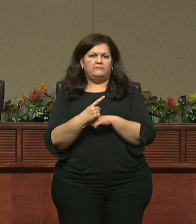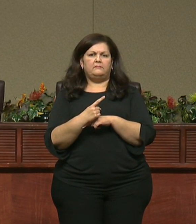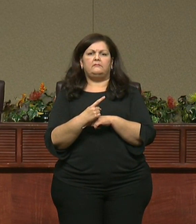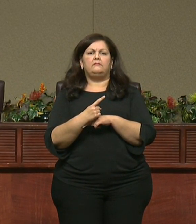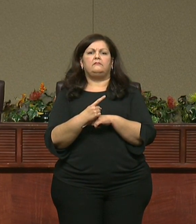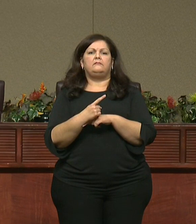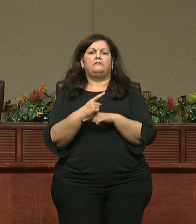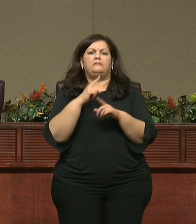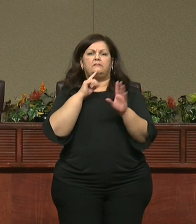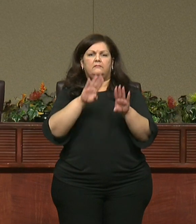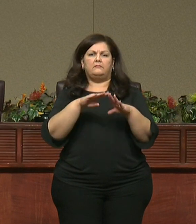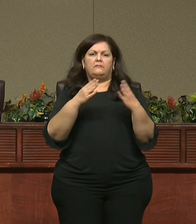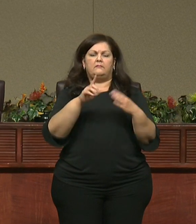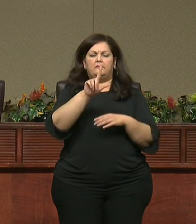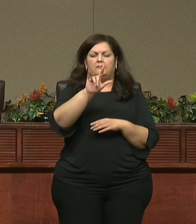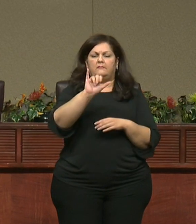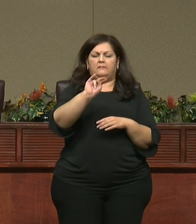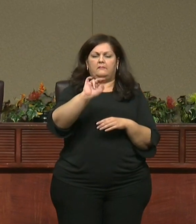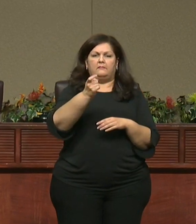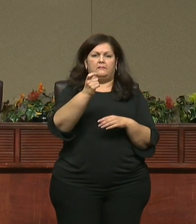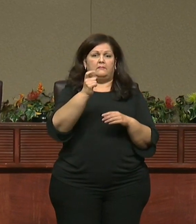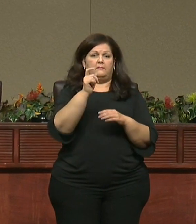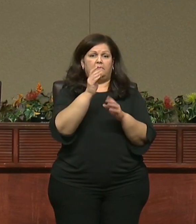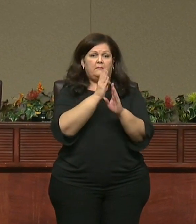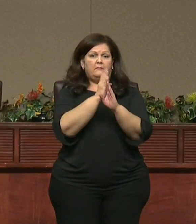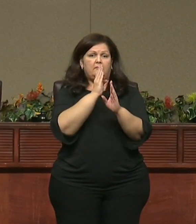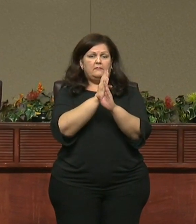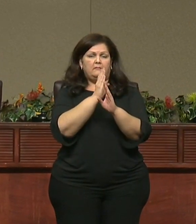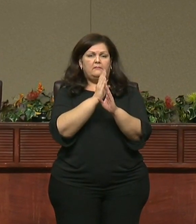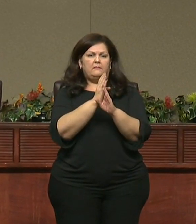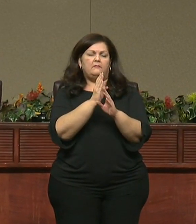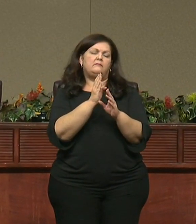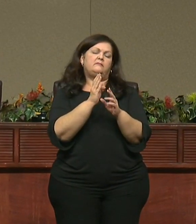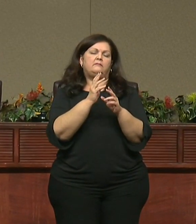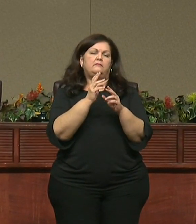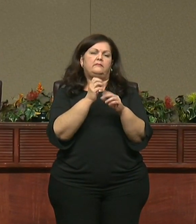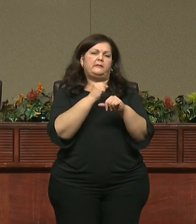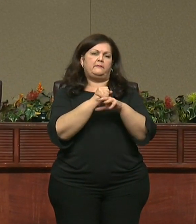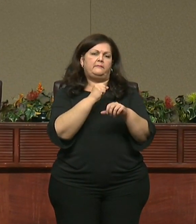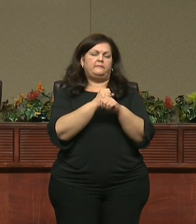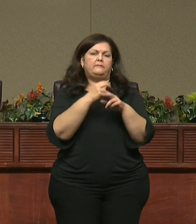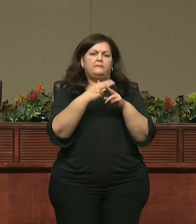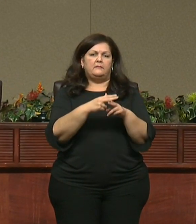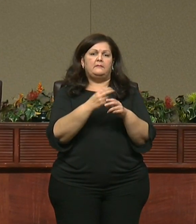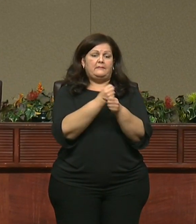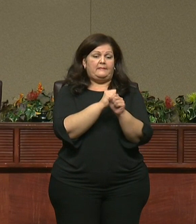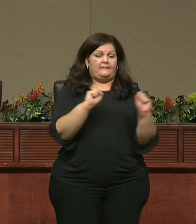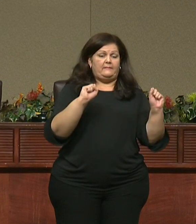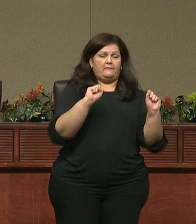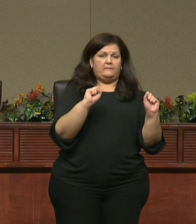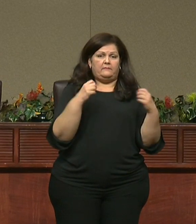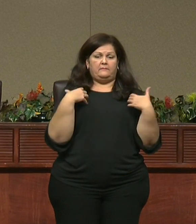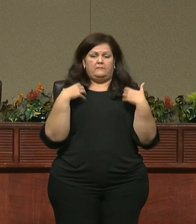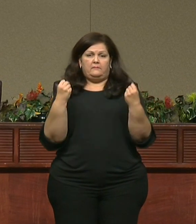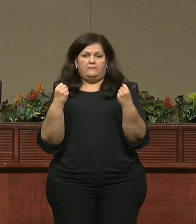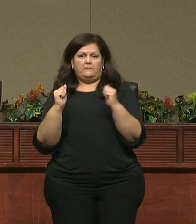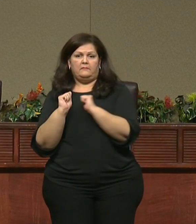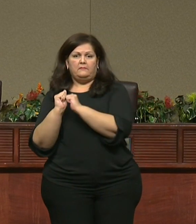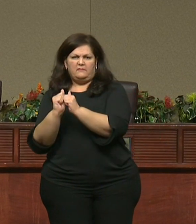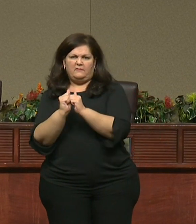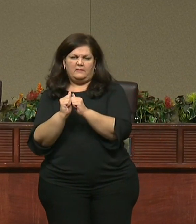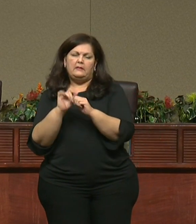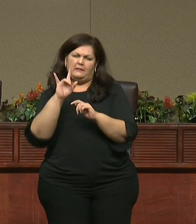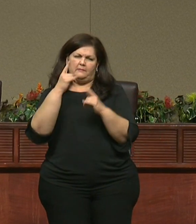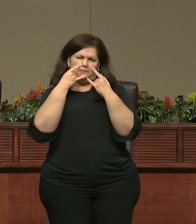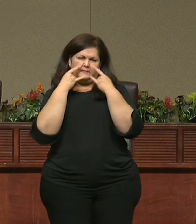unveiling of a Lynx bus, our Safer, Stronger Together tagline. So I'm going to take this